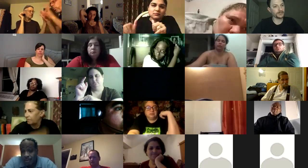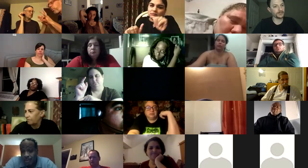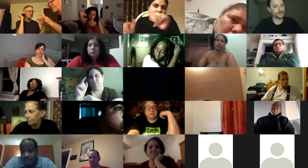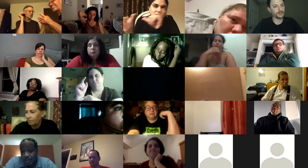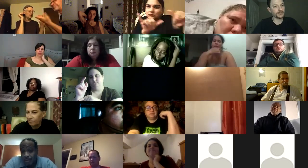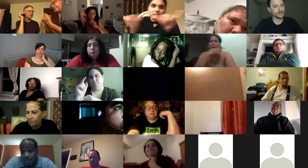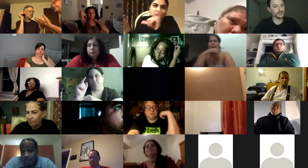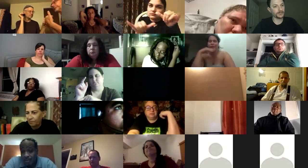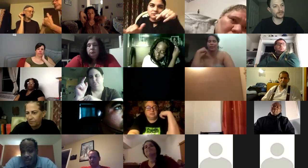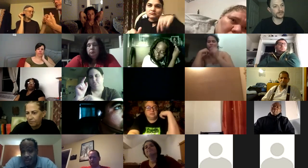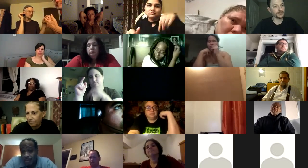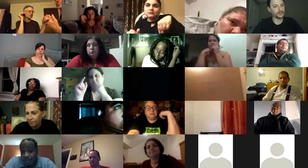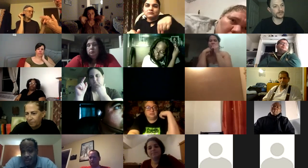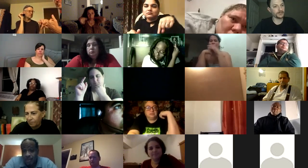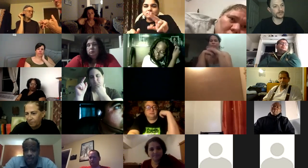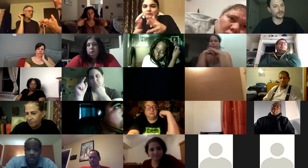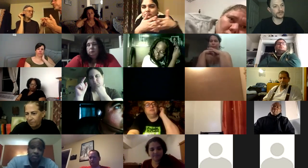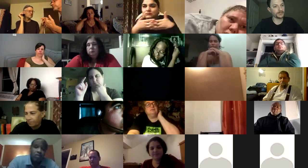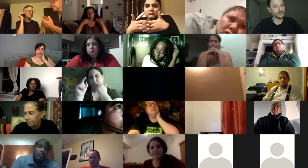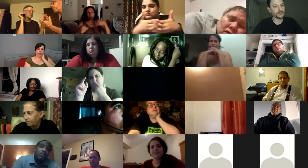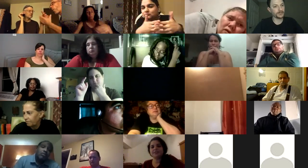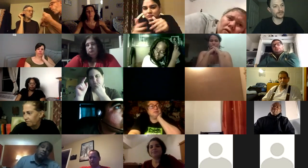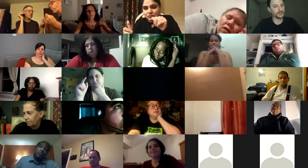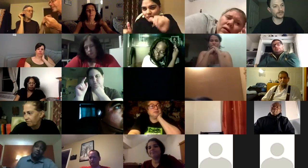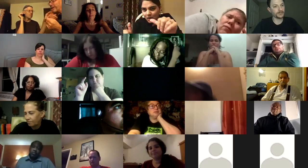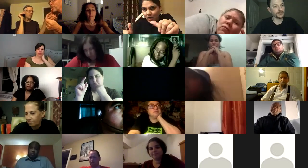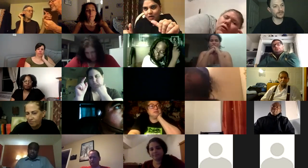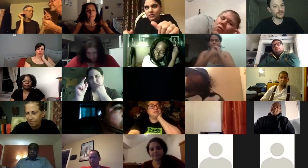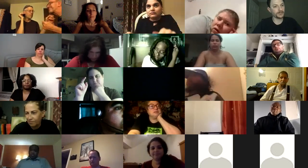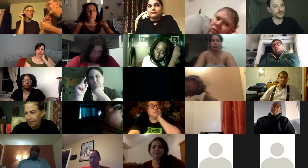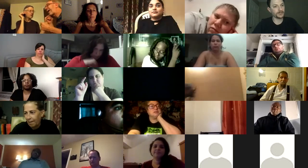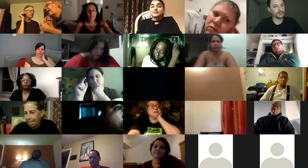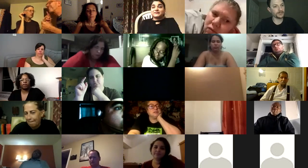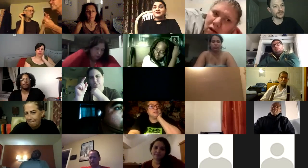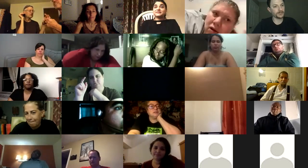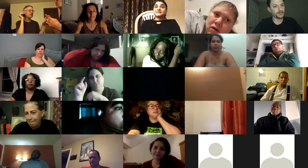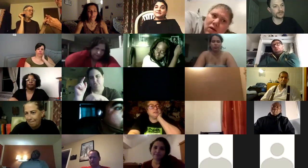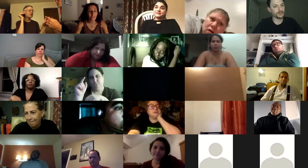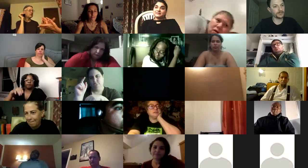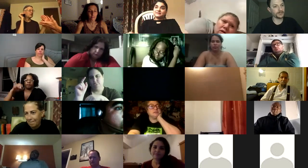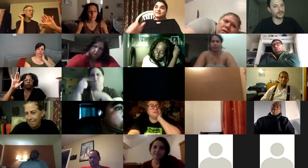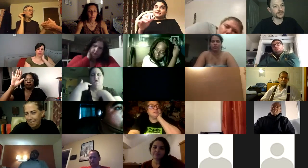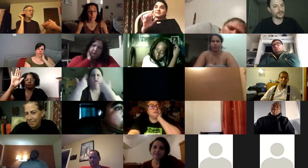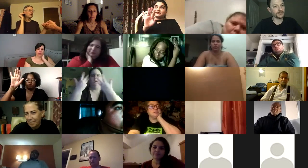in regards to deafblind, but it's only really scratching the surface. It's the same thing in America.